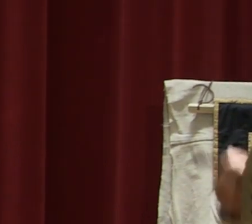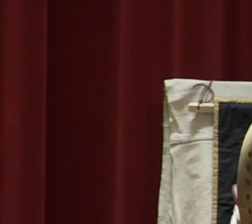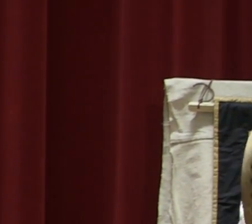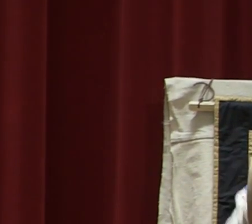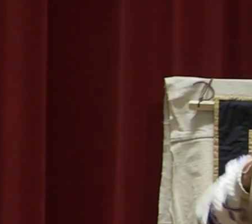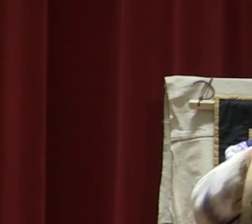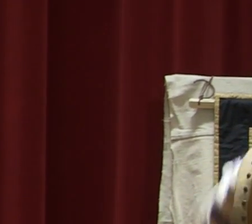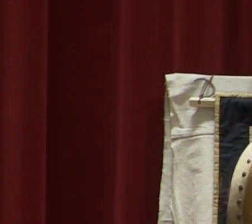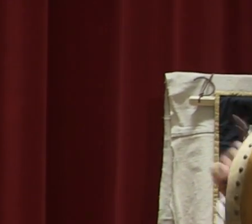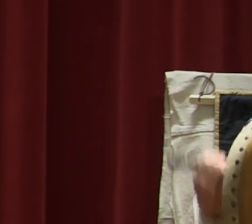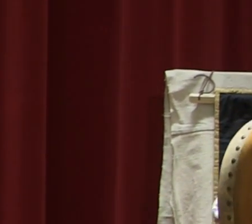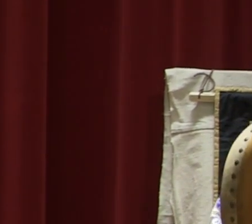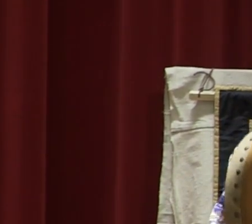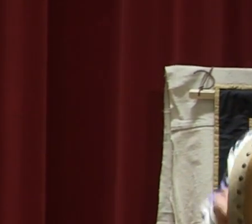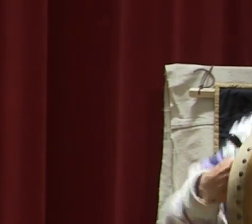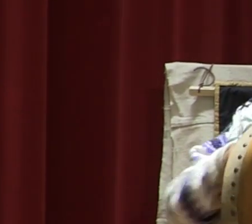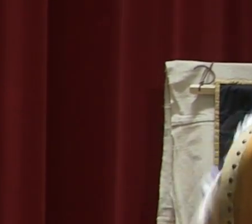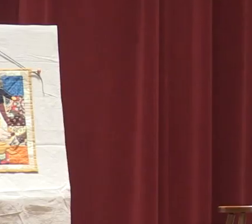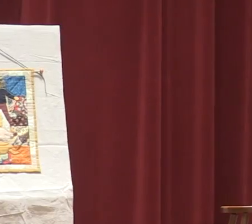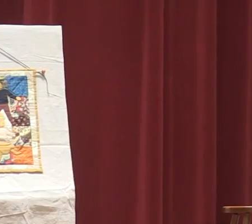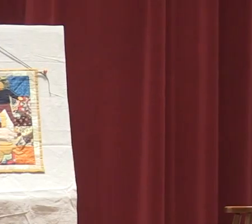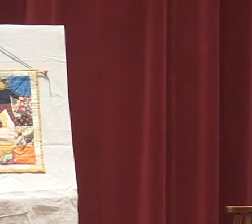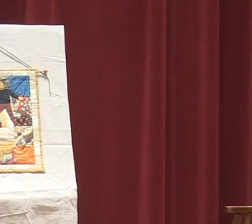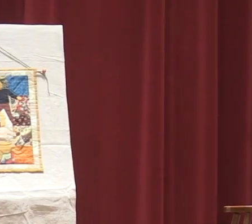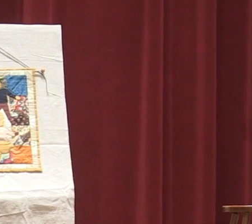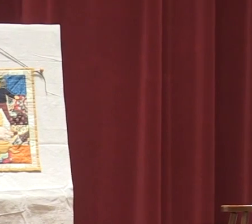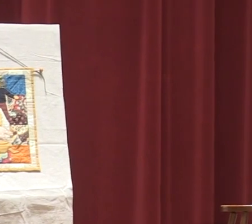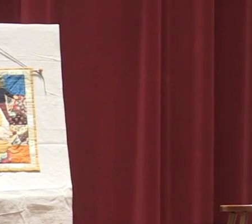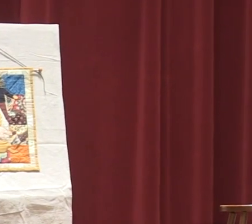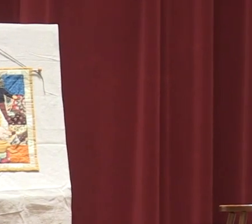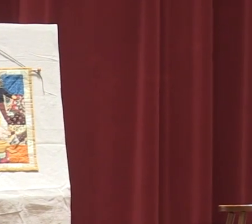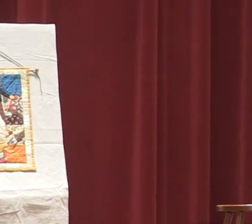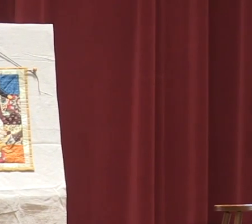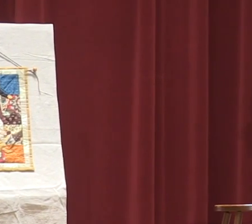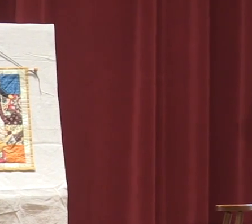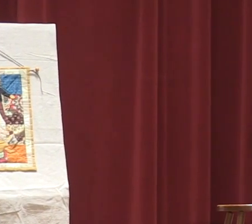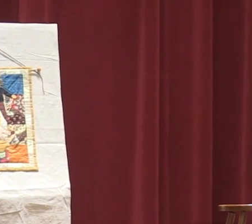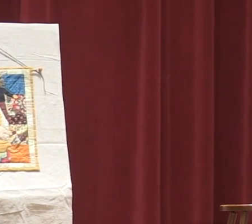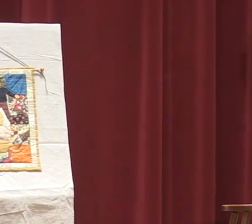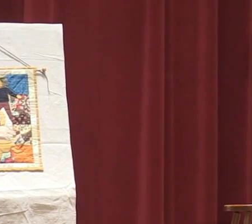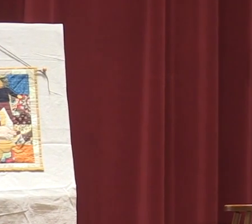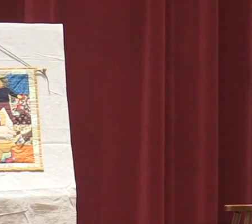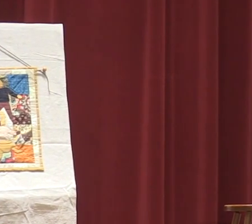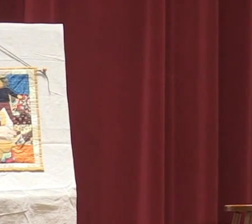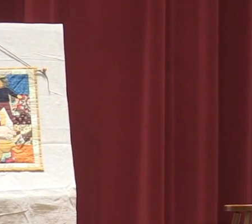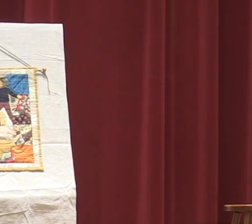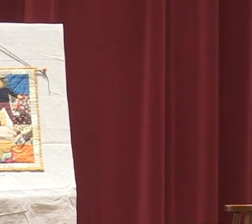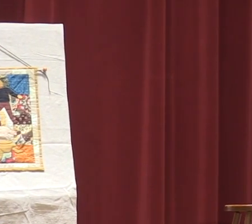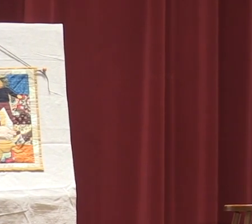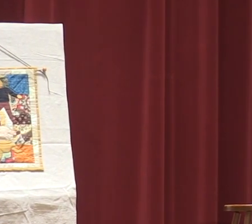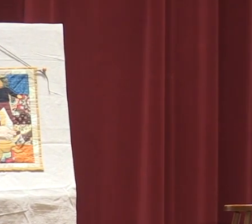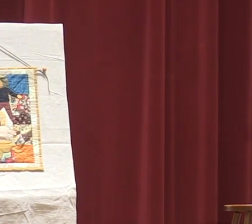da dee da lum da dee da lum da dee da lum da dee da lum da dee da lum da dee da lum da dee da lum da dee da lum da